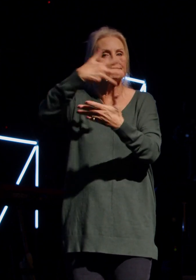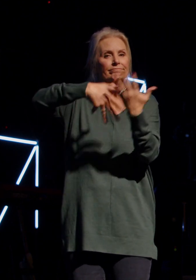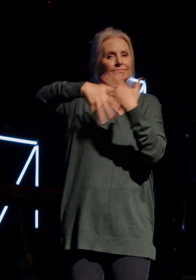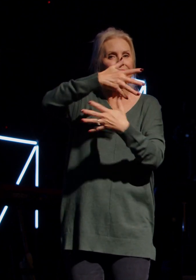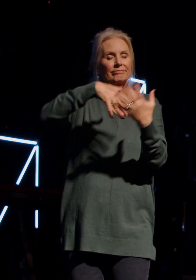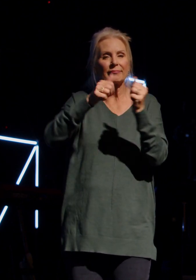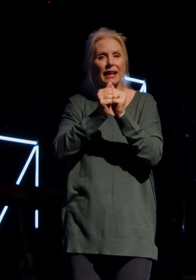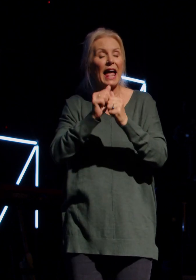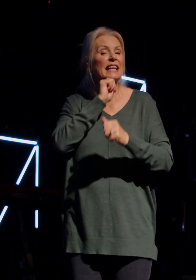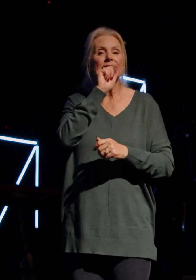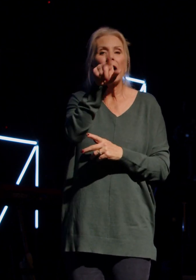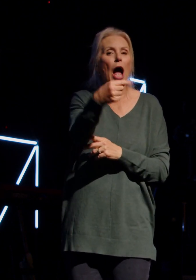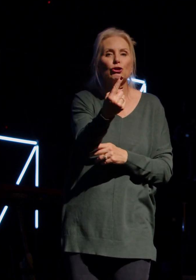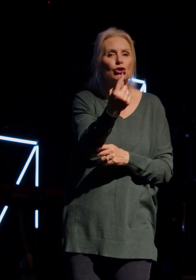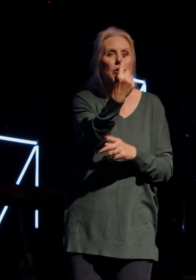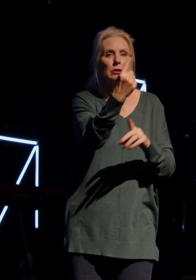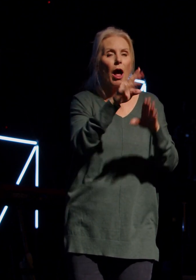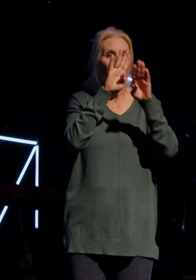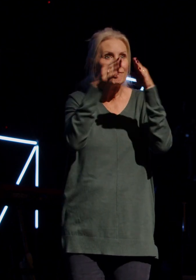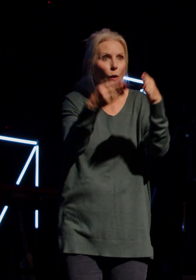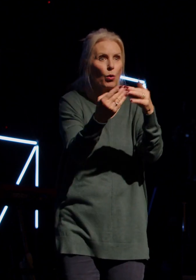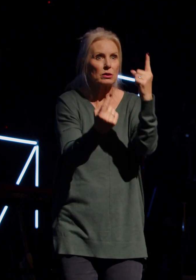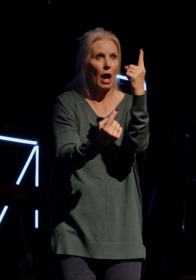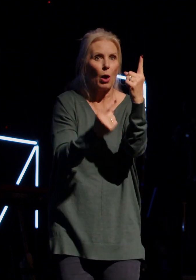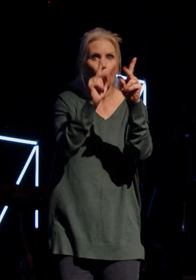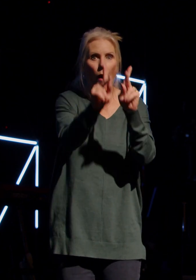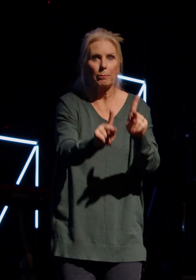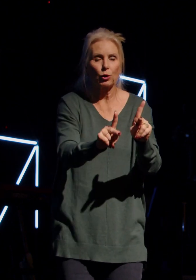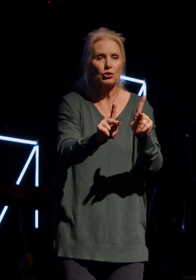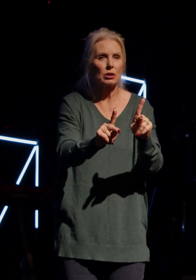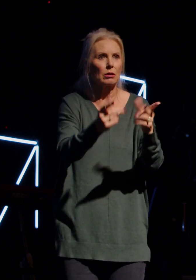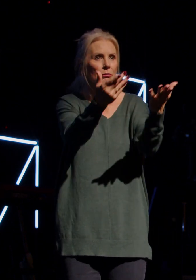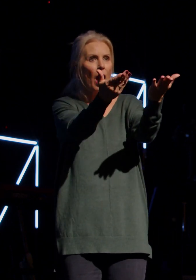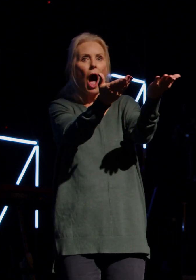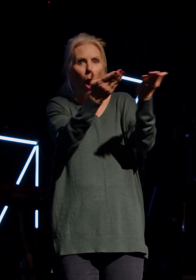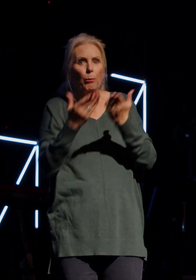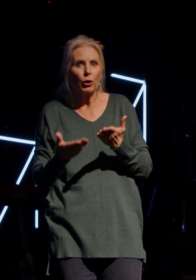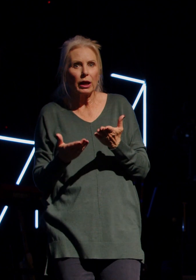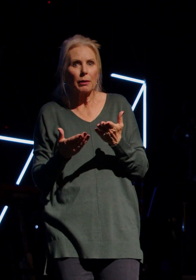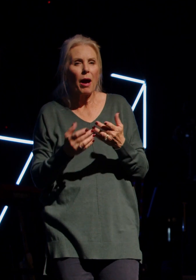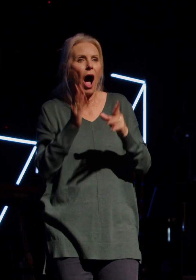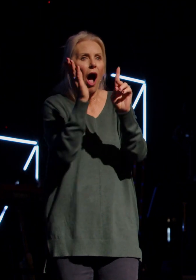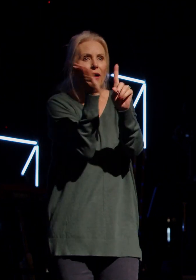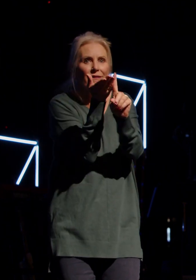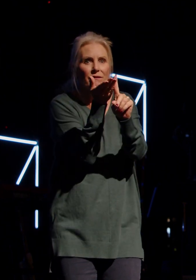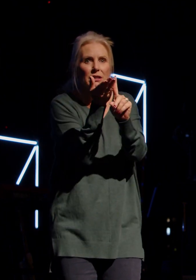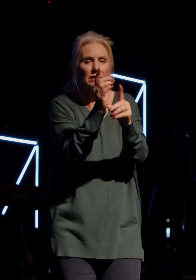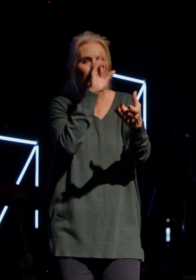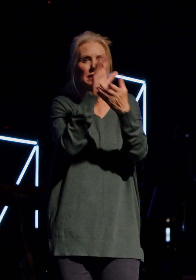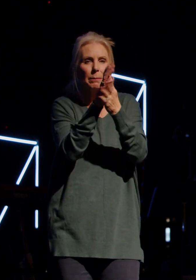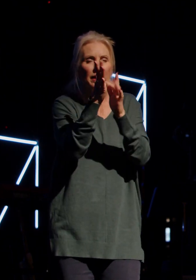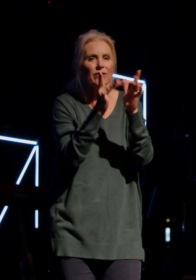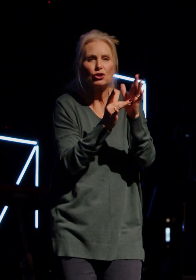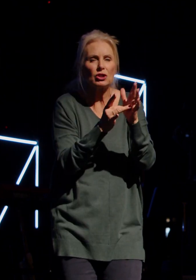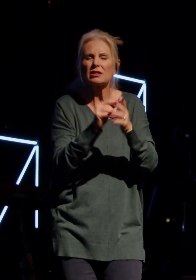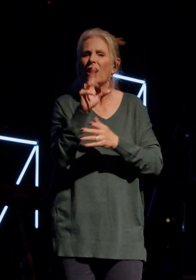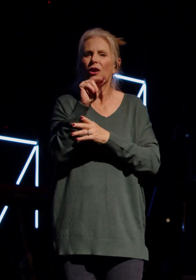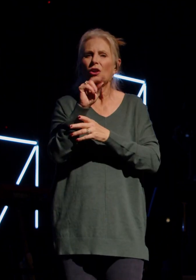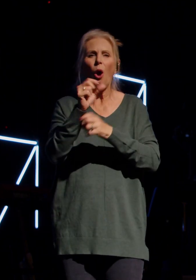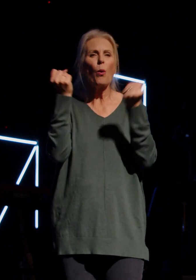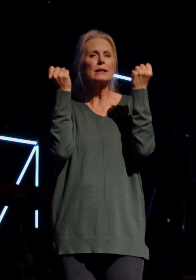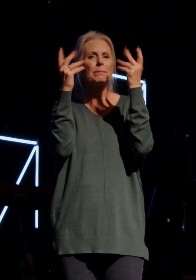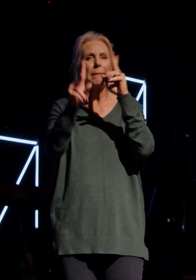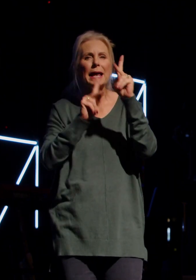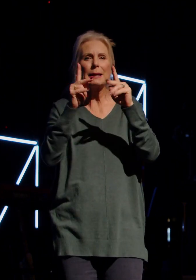It's not just you saying, okay, I'm going to focus on that one person, just me and them, I'm going to bring them to Jesus. But really, it's a group of people. It's a small group of people. It's